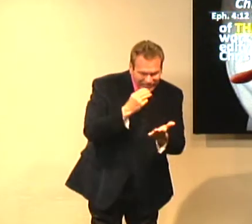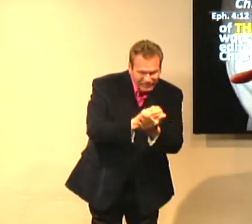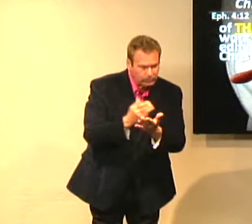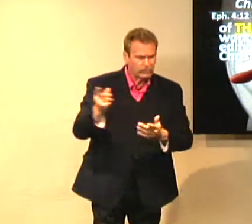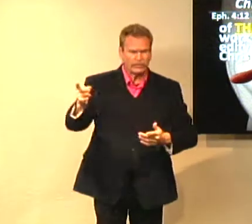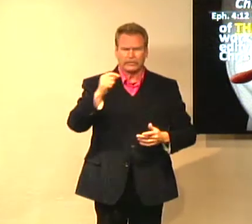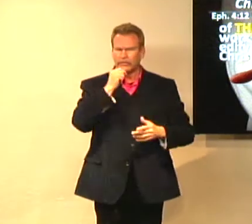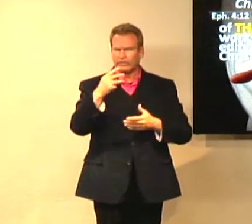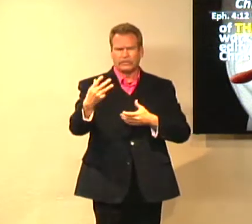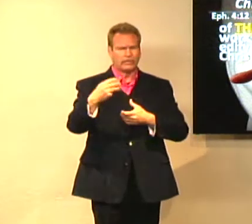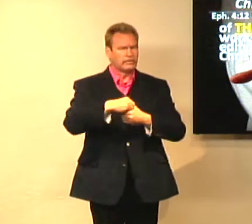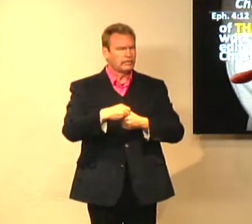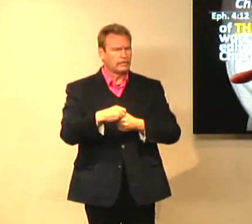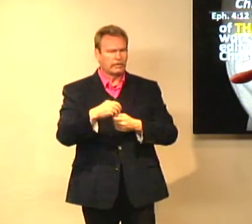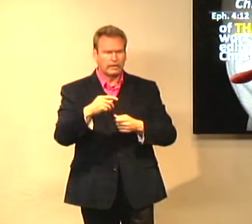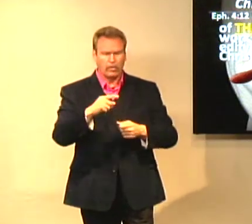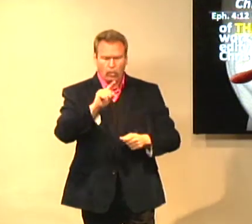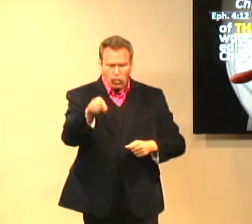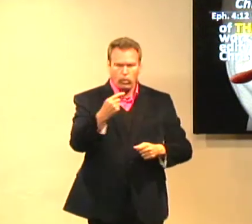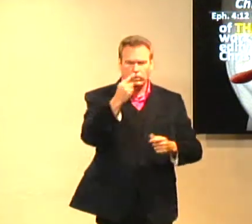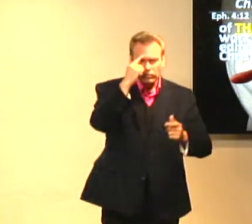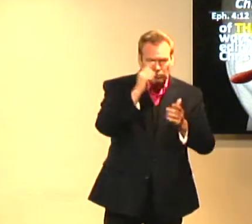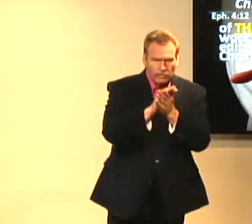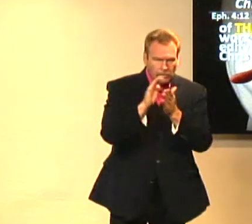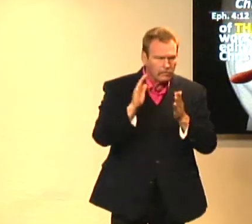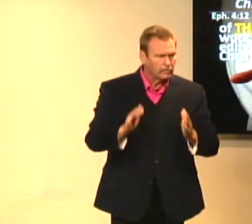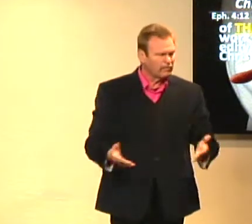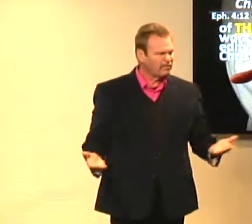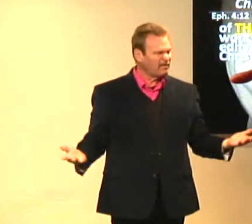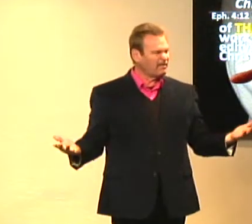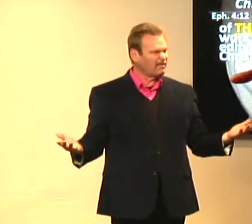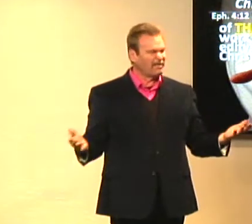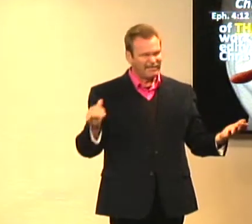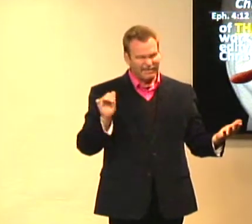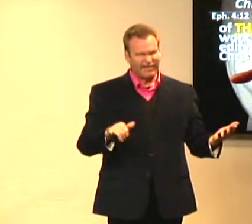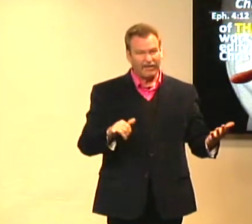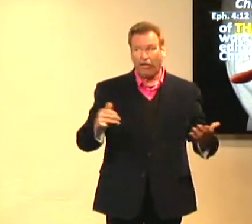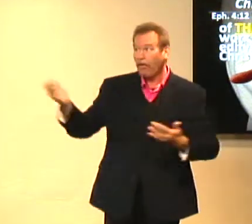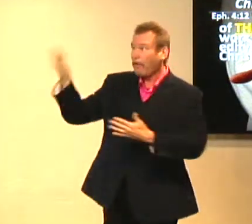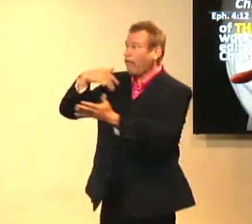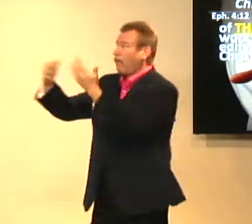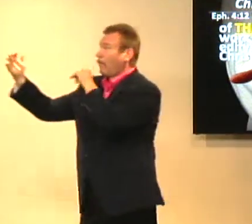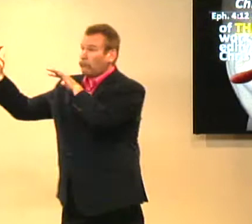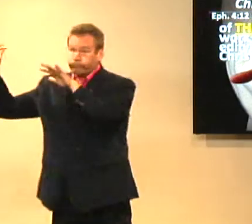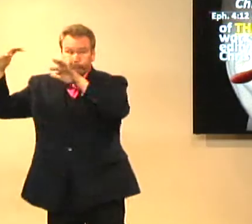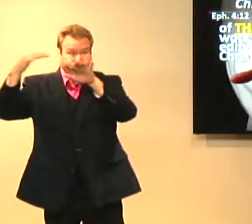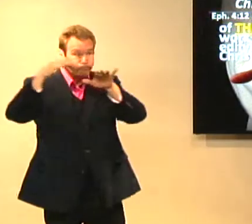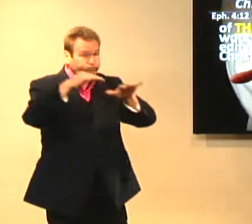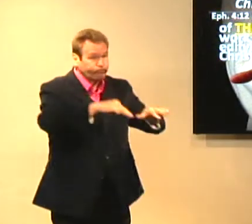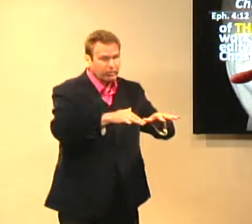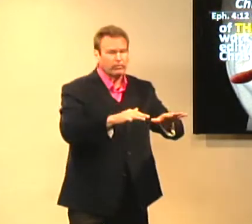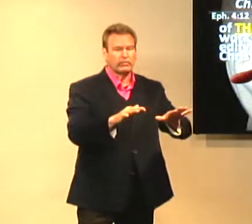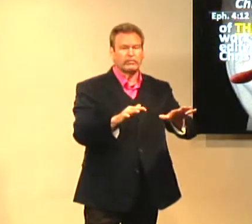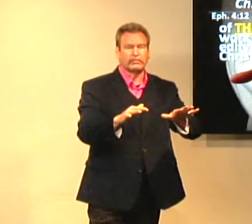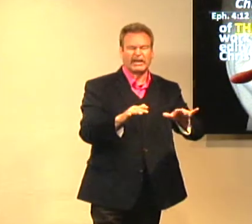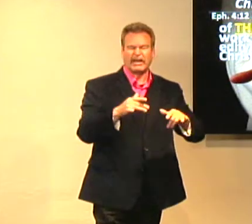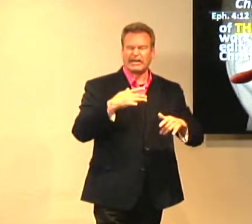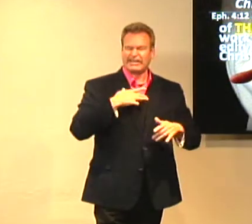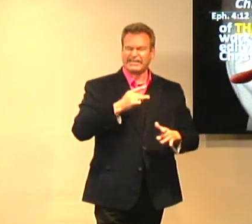the traditions of the church, they're not used to communion. But the believer, we're accustomed to that. We know